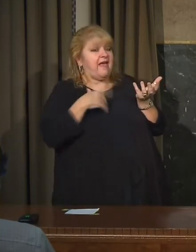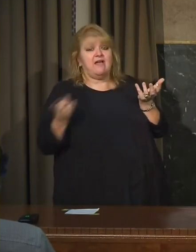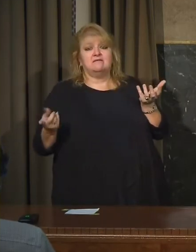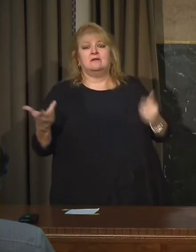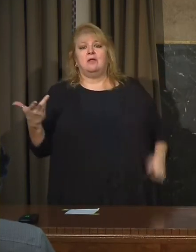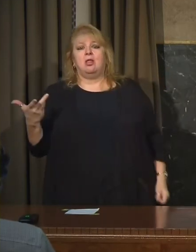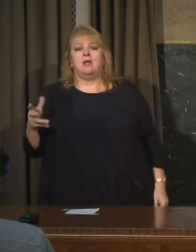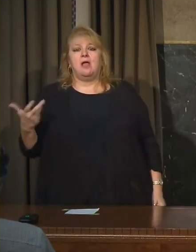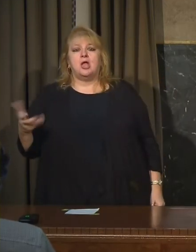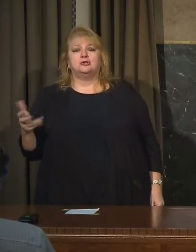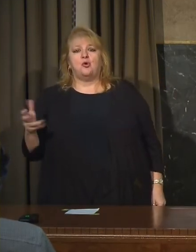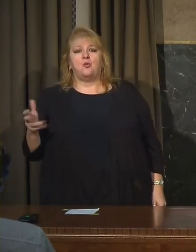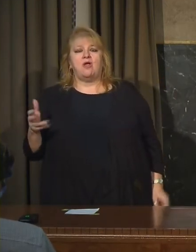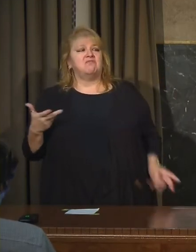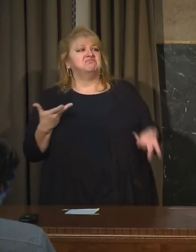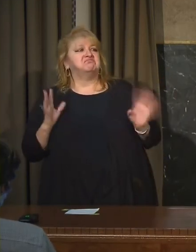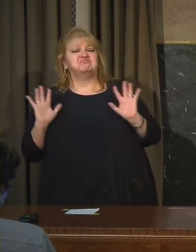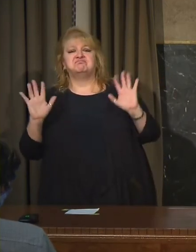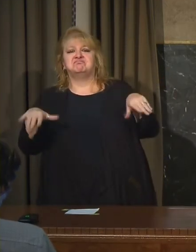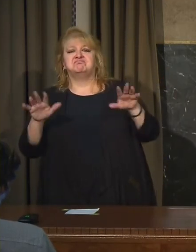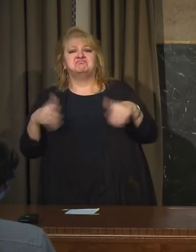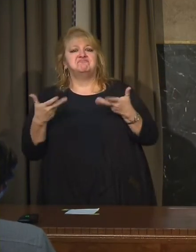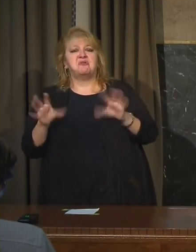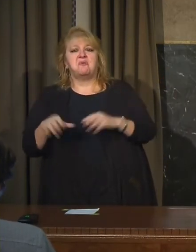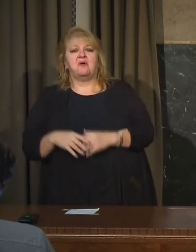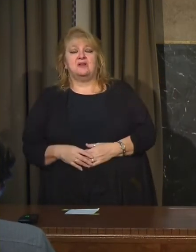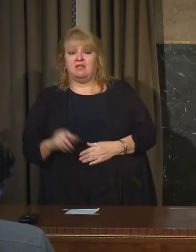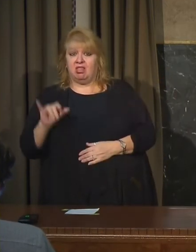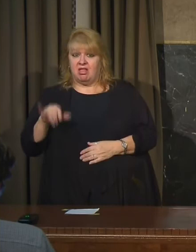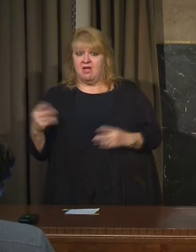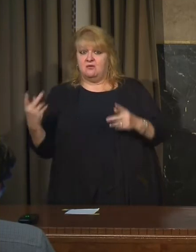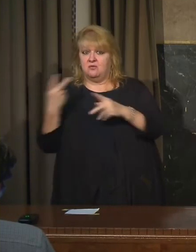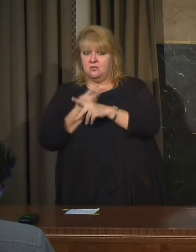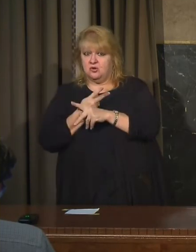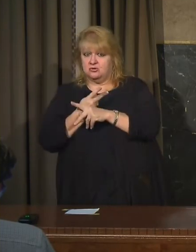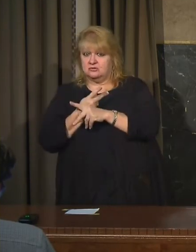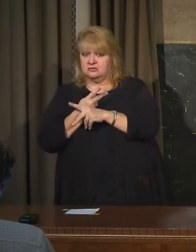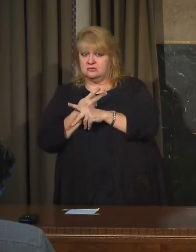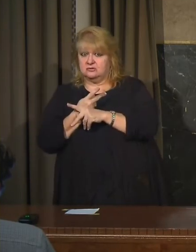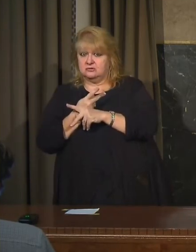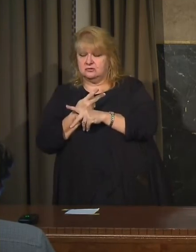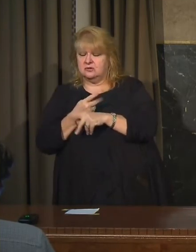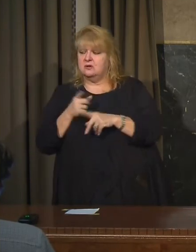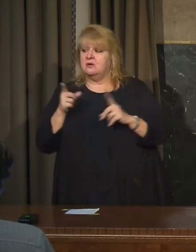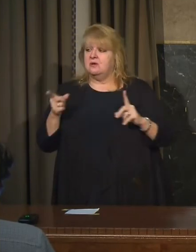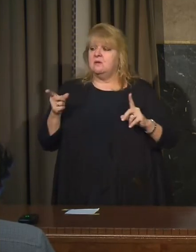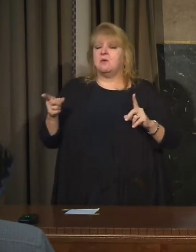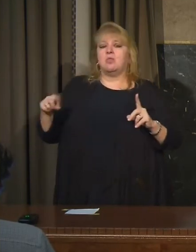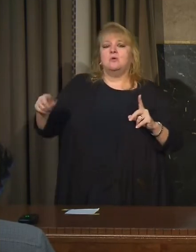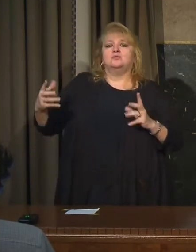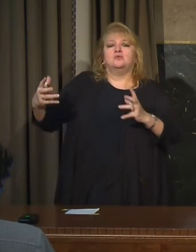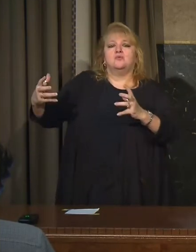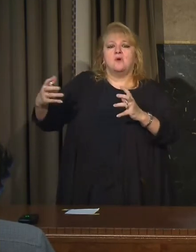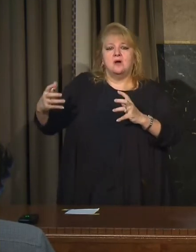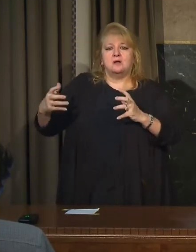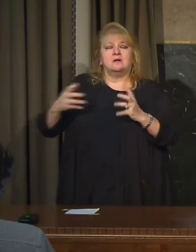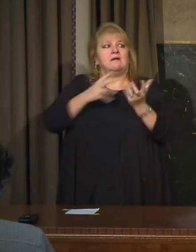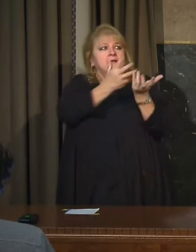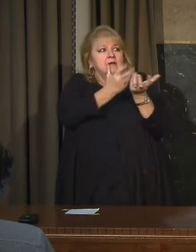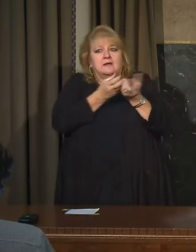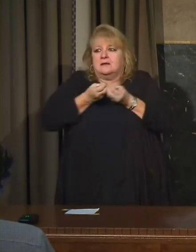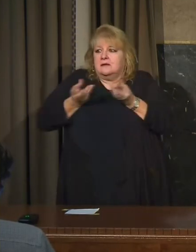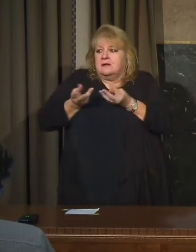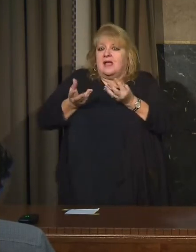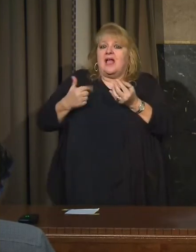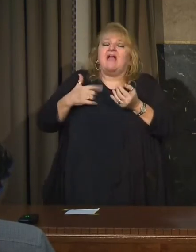for it every time that we have communications with our partners in Operation Warp Speed. But at the end of the day, I am encouraged that people in Louisiana